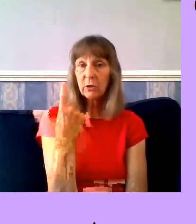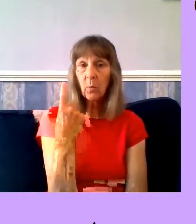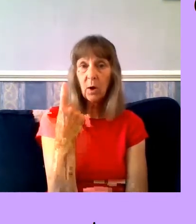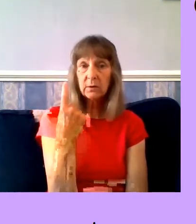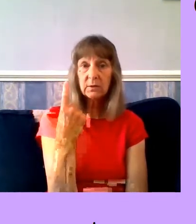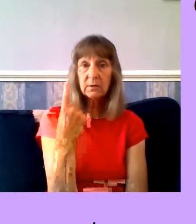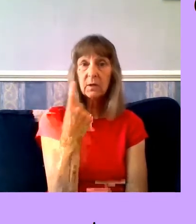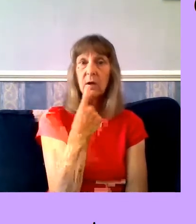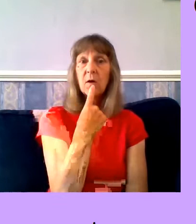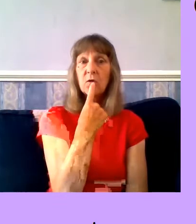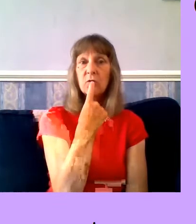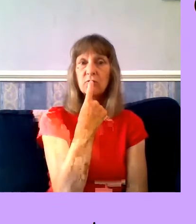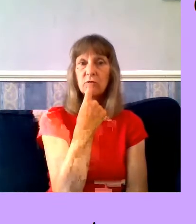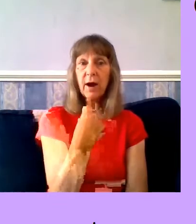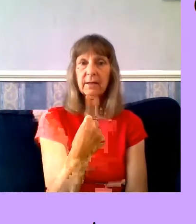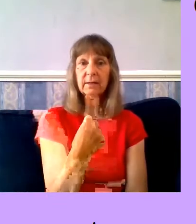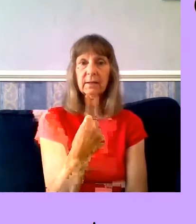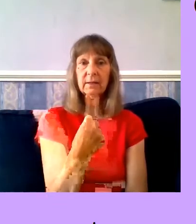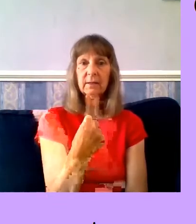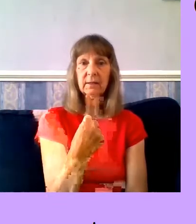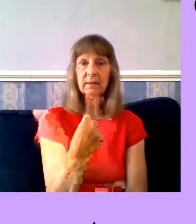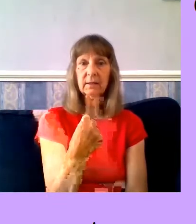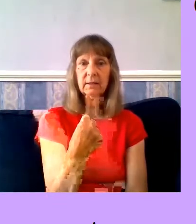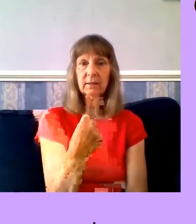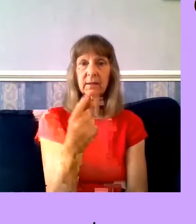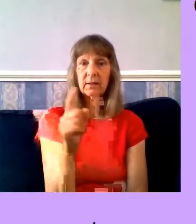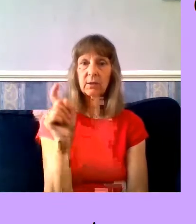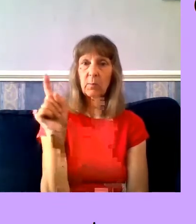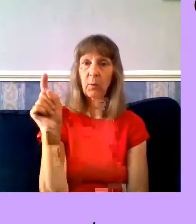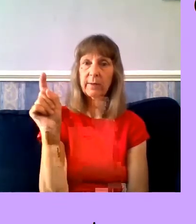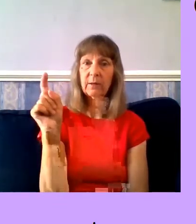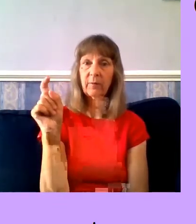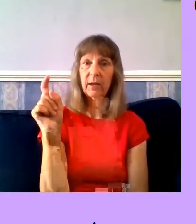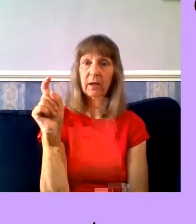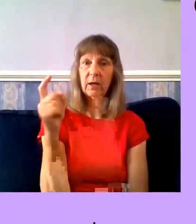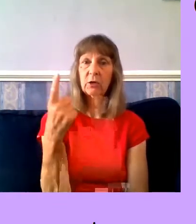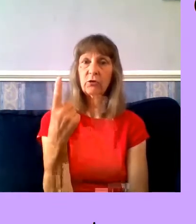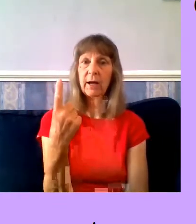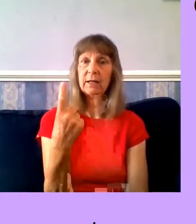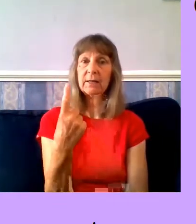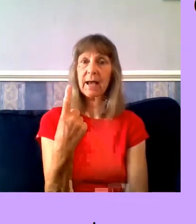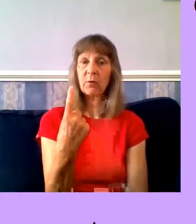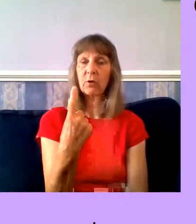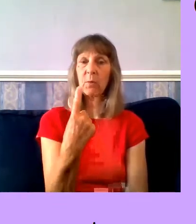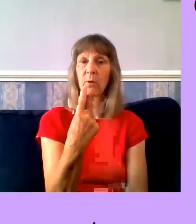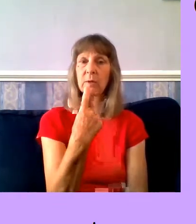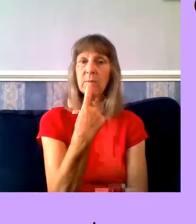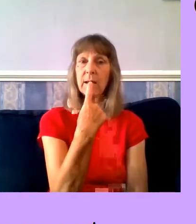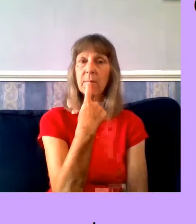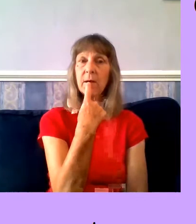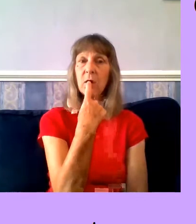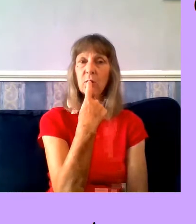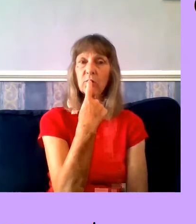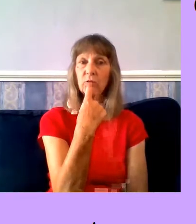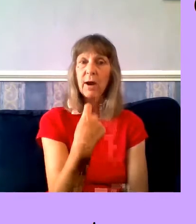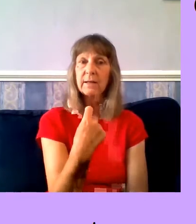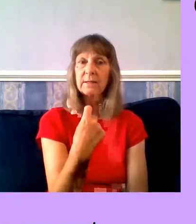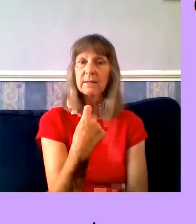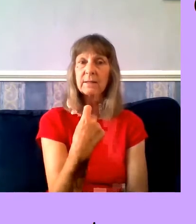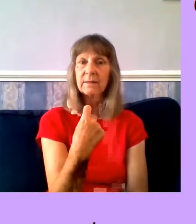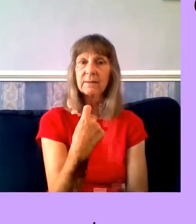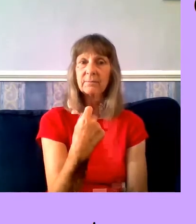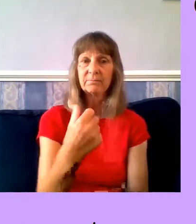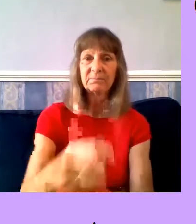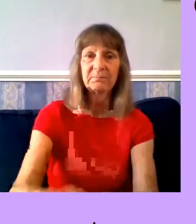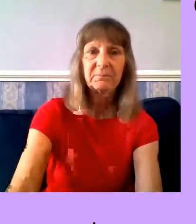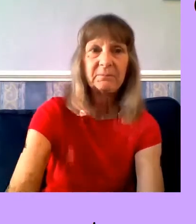only have to do it once, red. A pointy finger dragging down on your bottom lip, red.